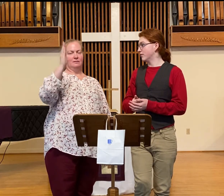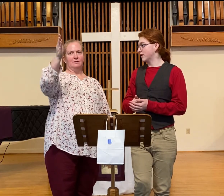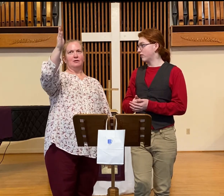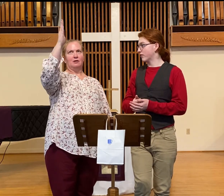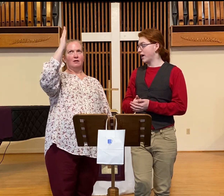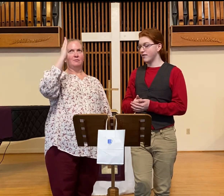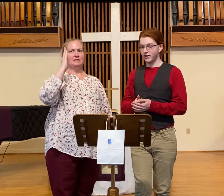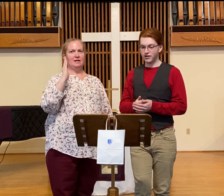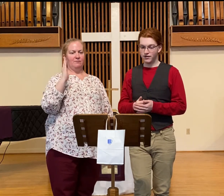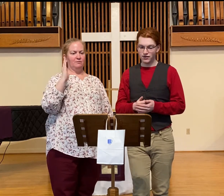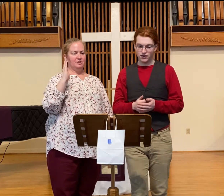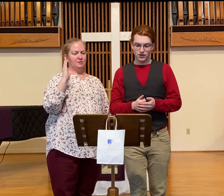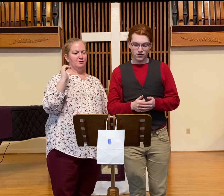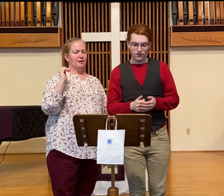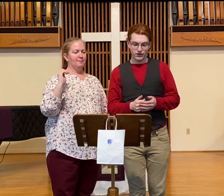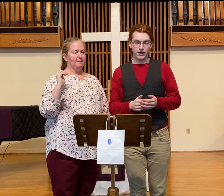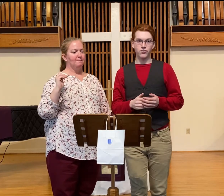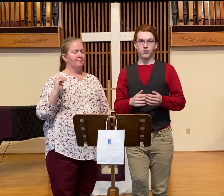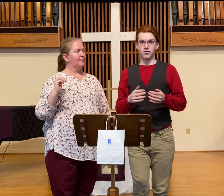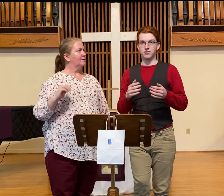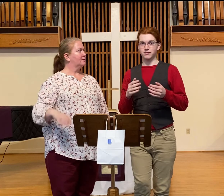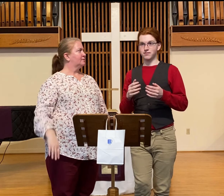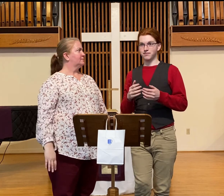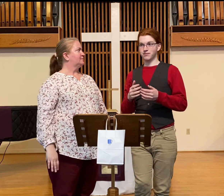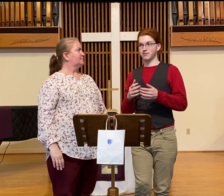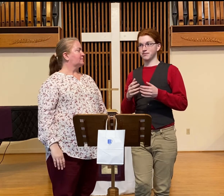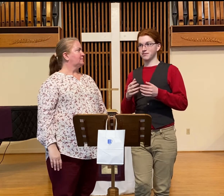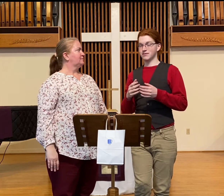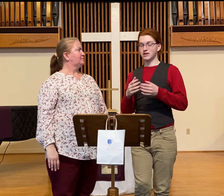down from God heaven. God coming down to you, yeah. Yeah, or